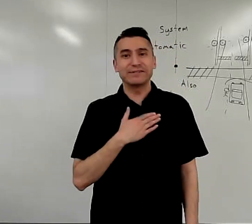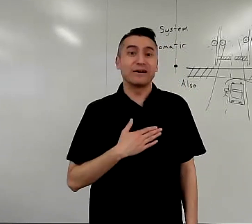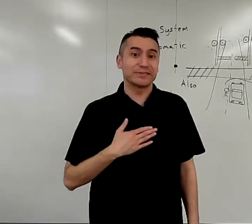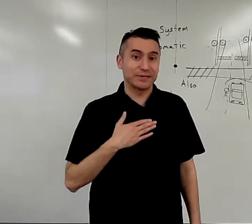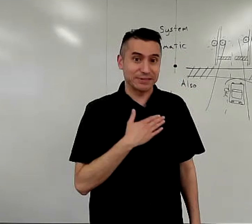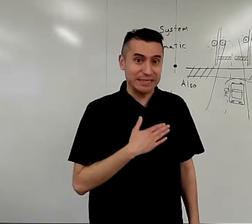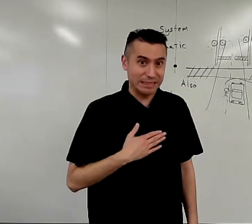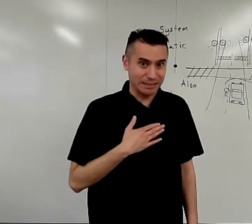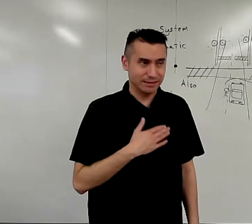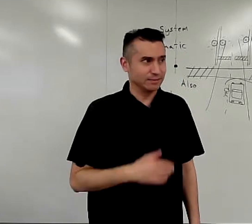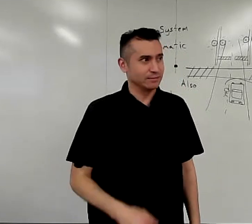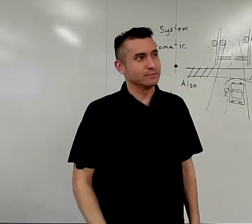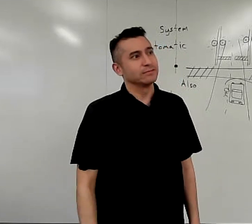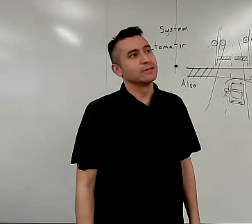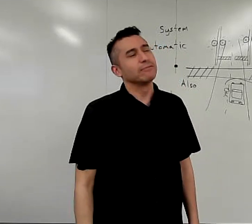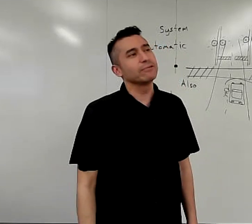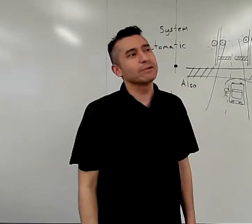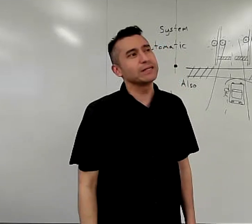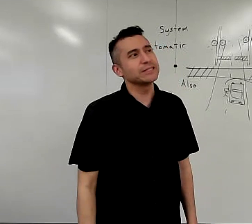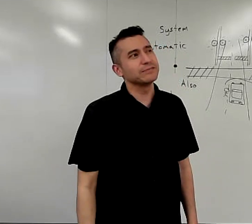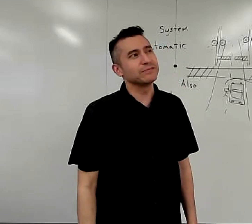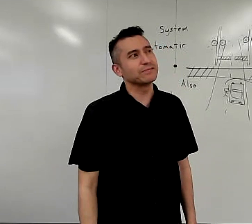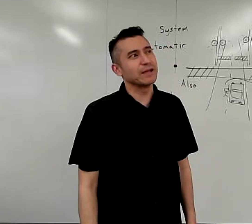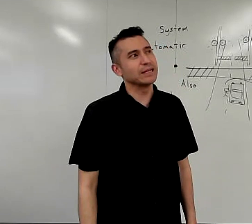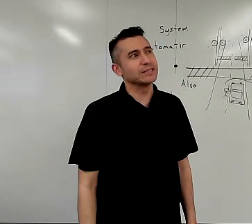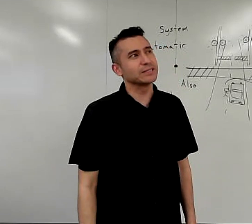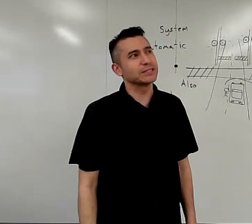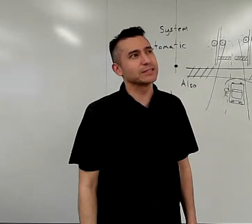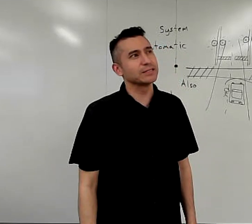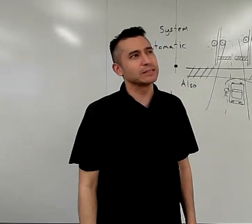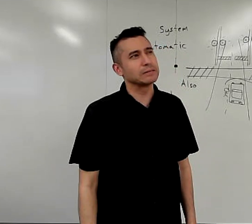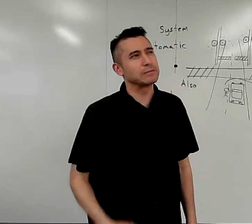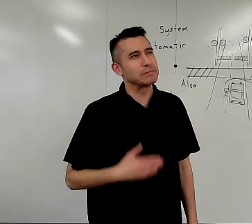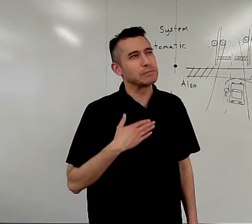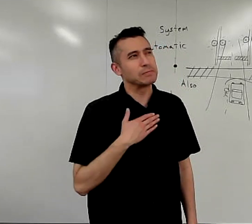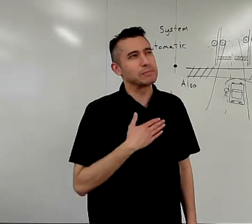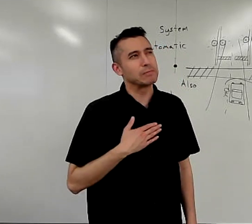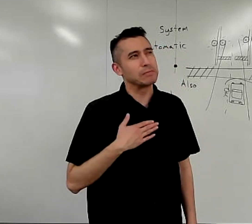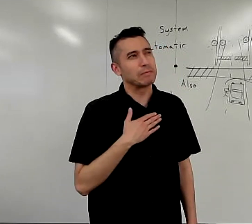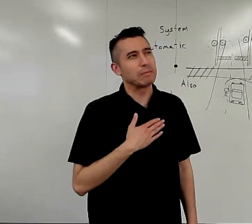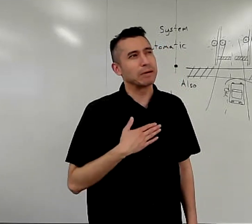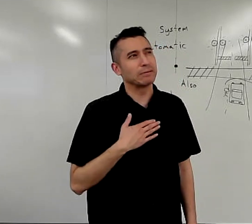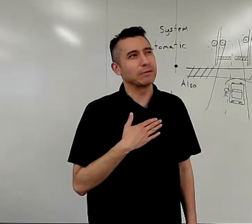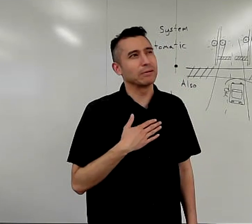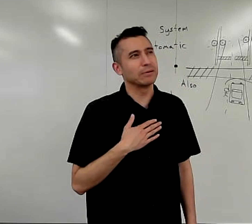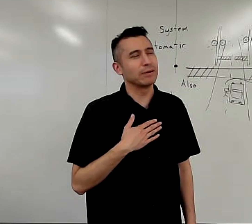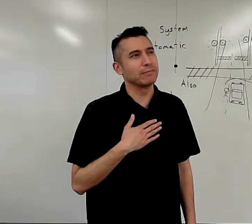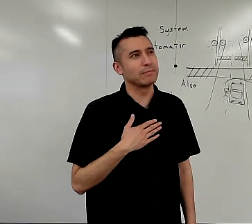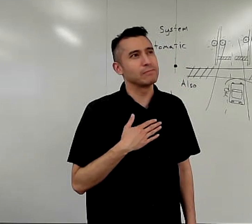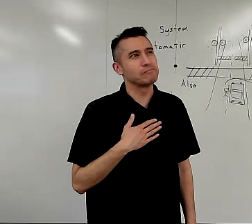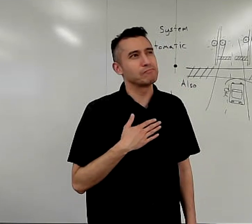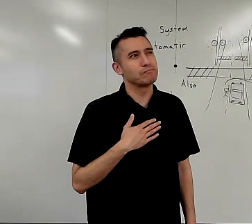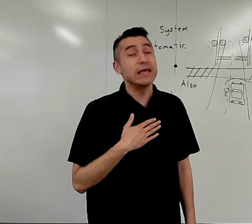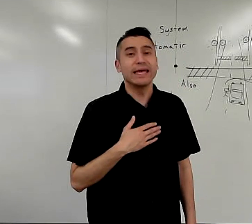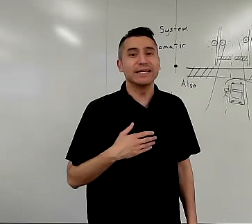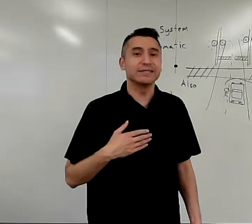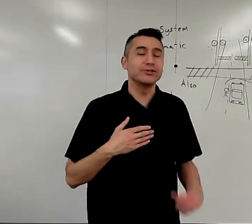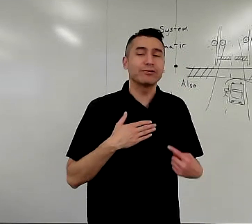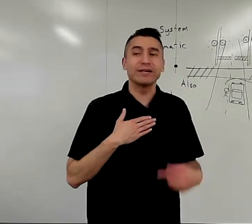Norwegian, Vasasnil. I wonder what it is in French. I don't know. In